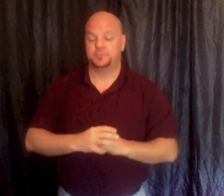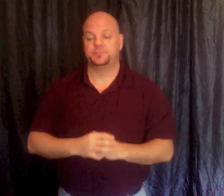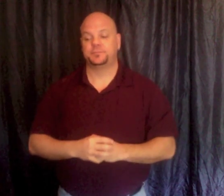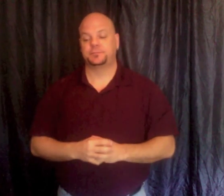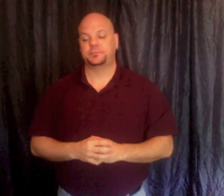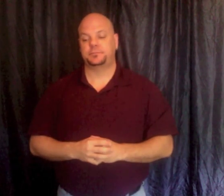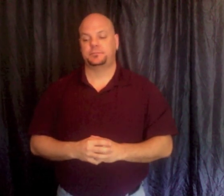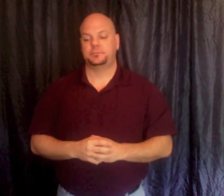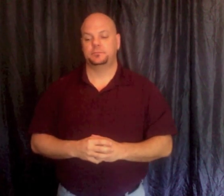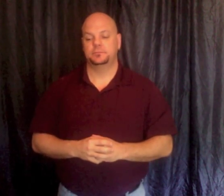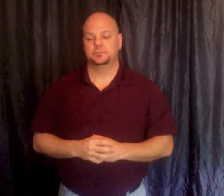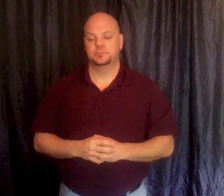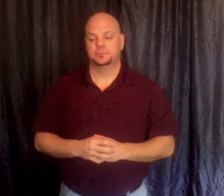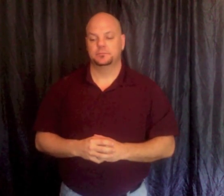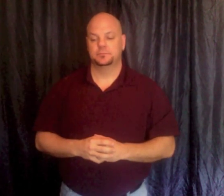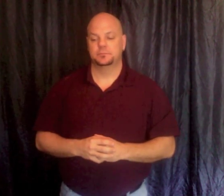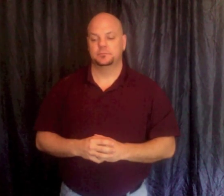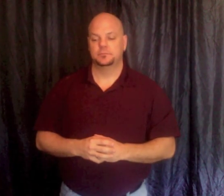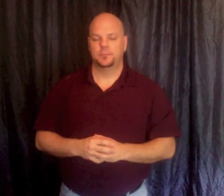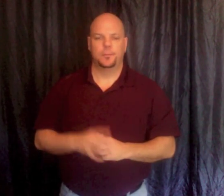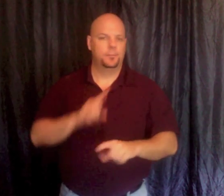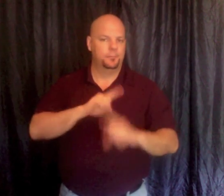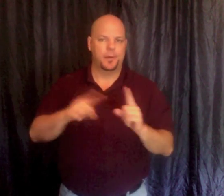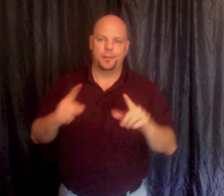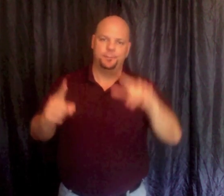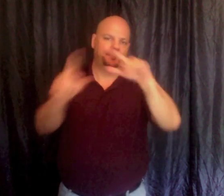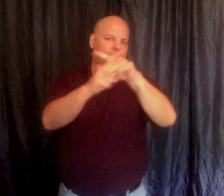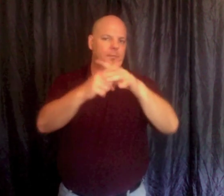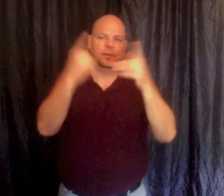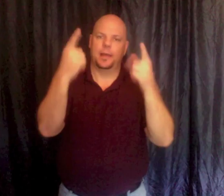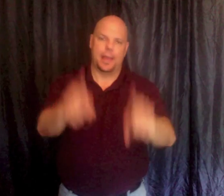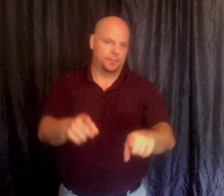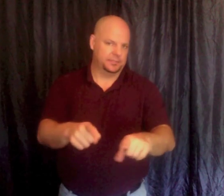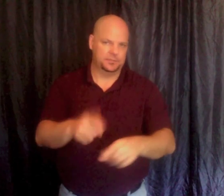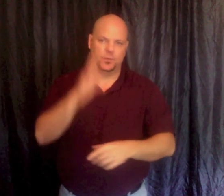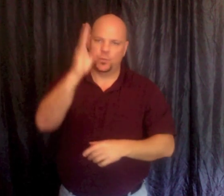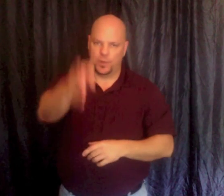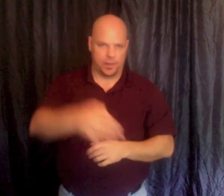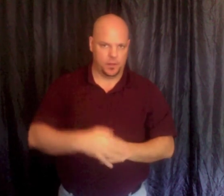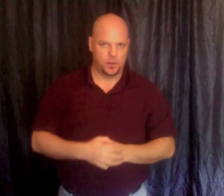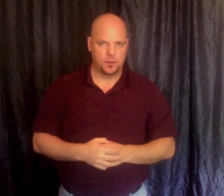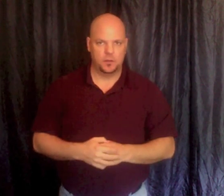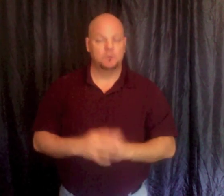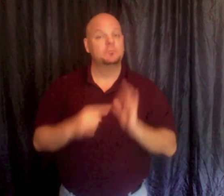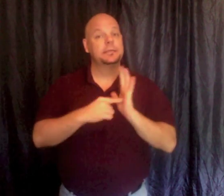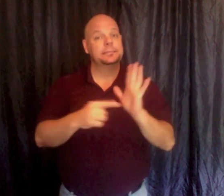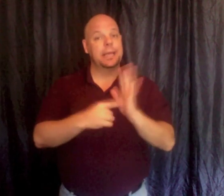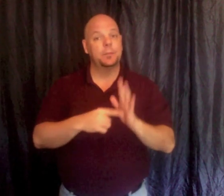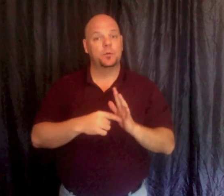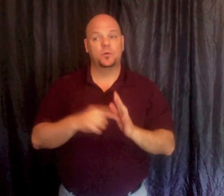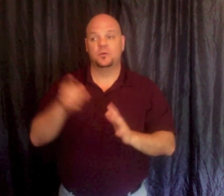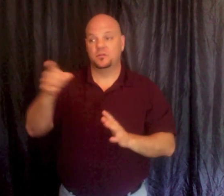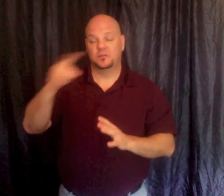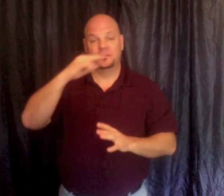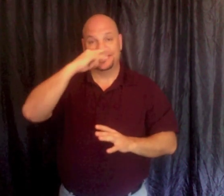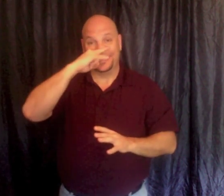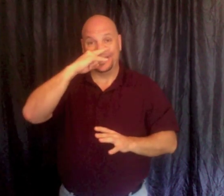So, but sometimes things happen, things come up. Like I said, that kid with the